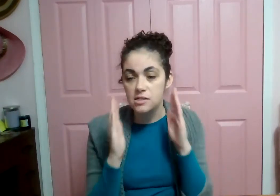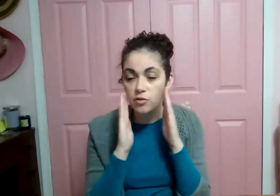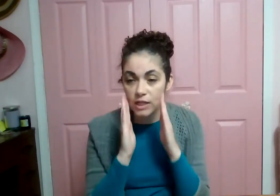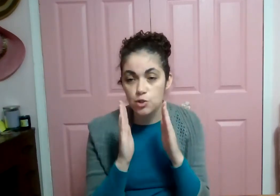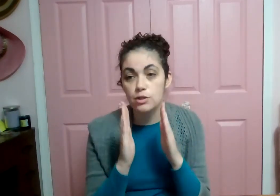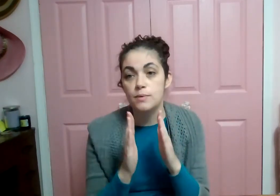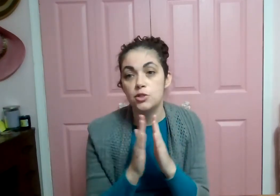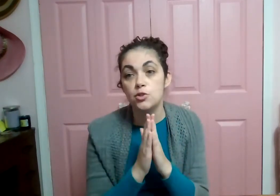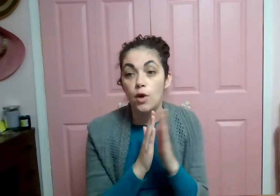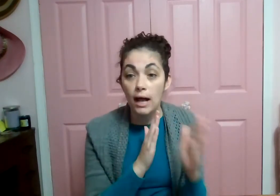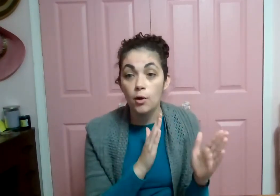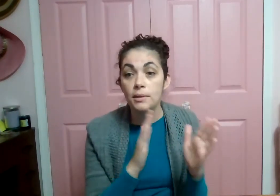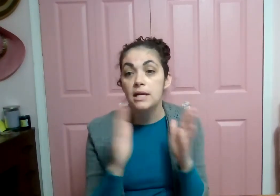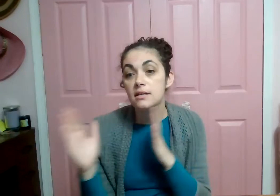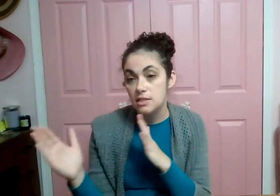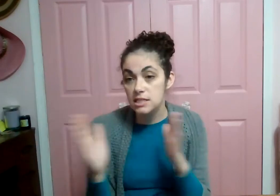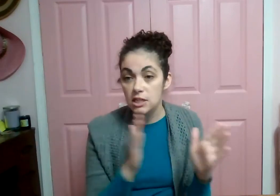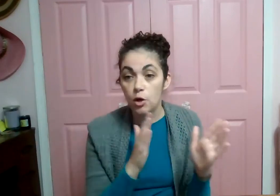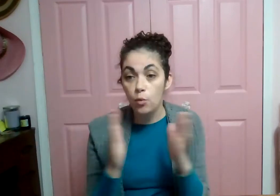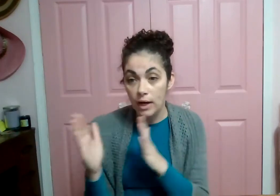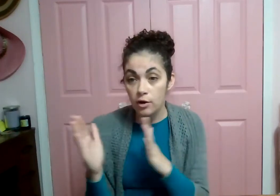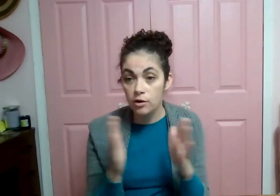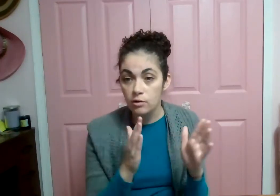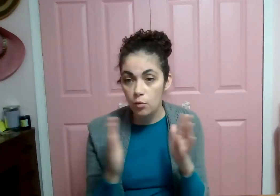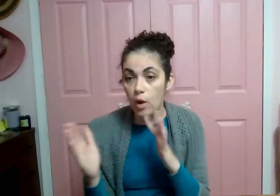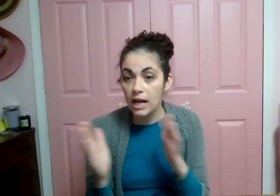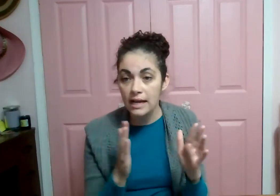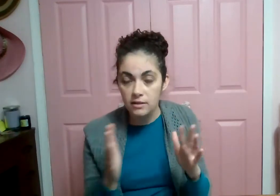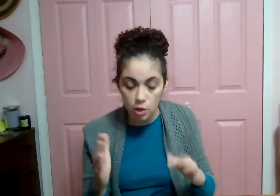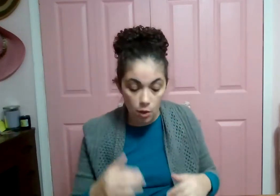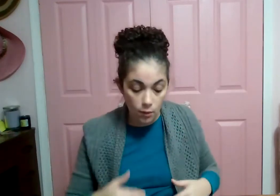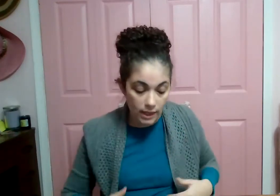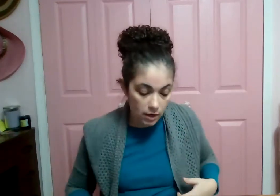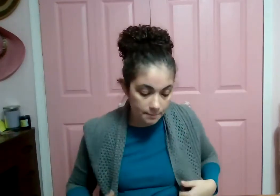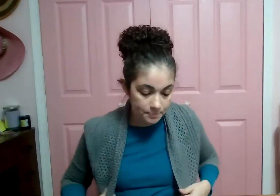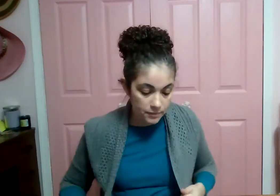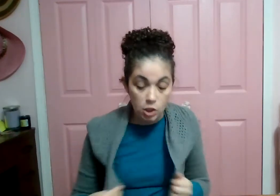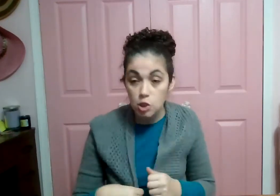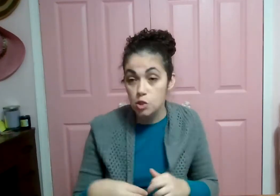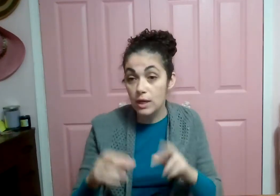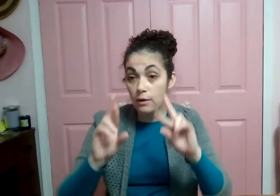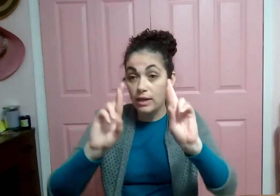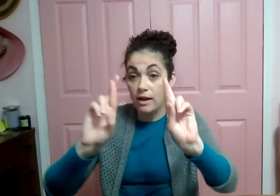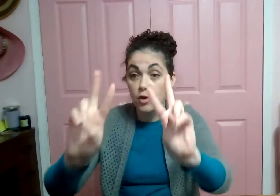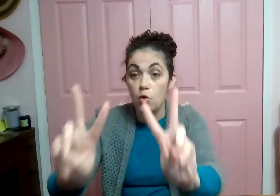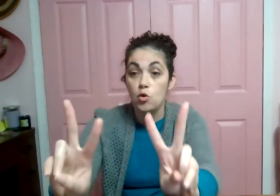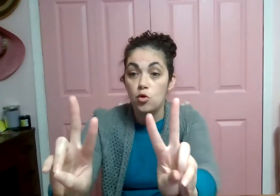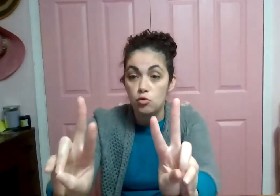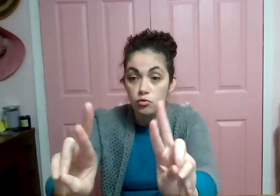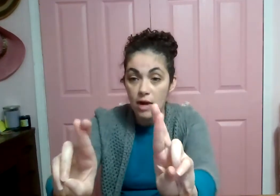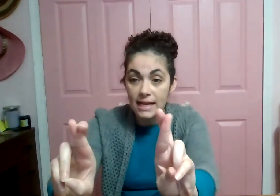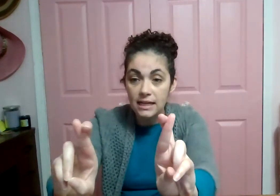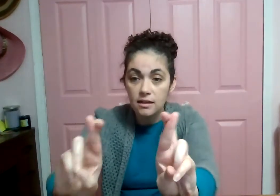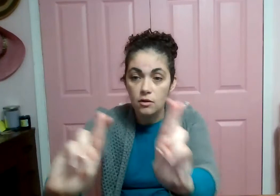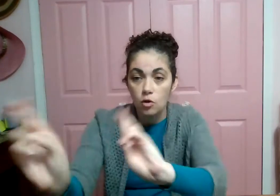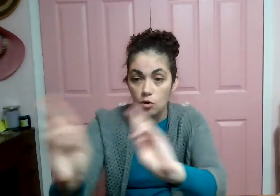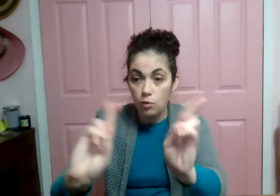your facial expressions will help detail what kind they're going on. So again, we have ready with